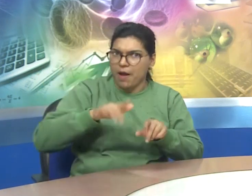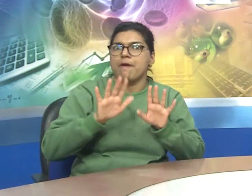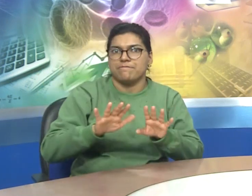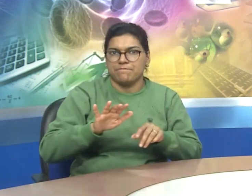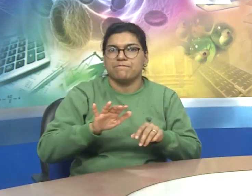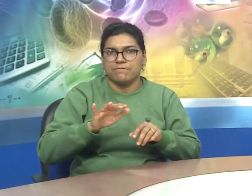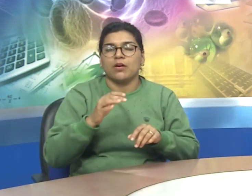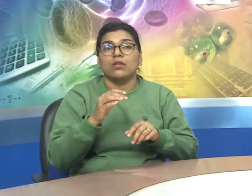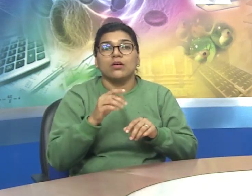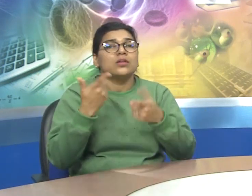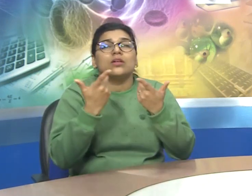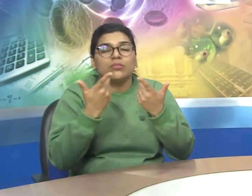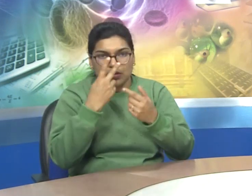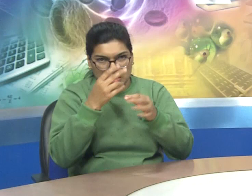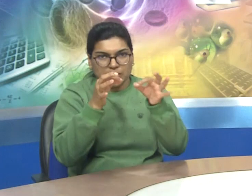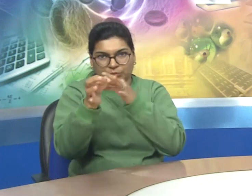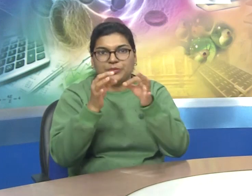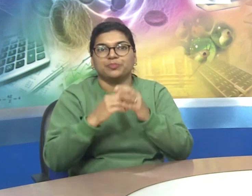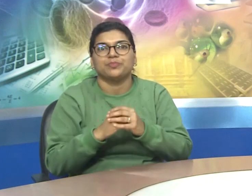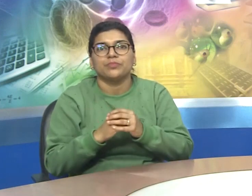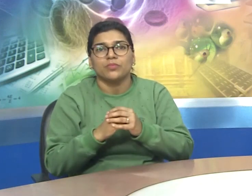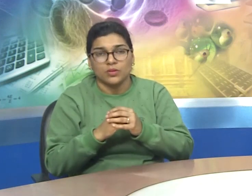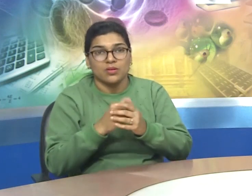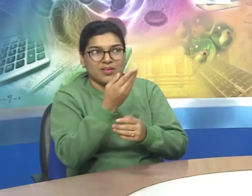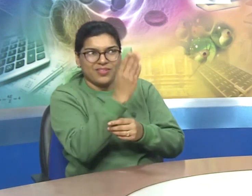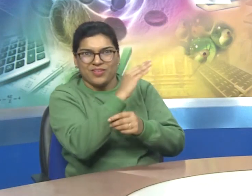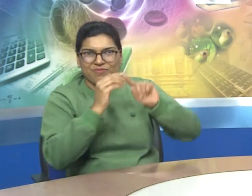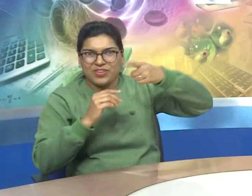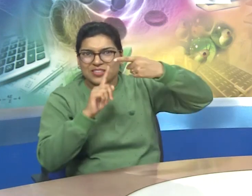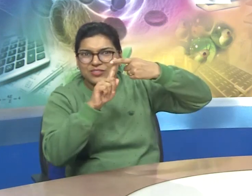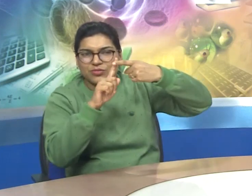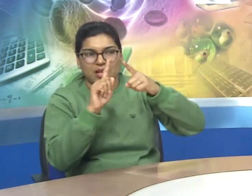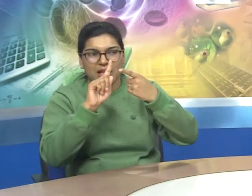So let me tell you. In the first column, subject,